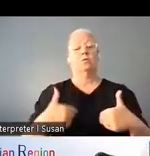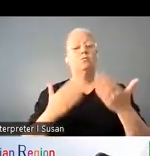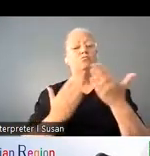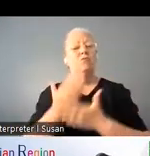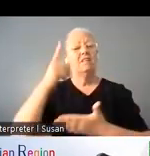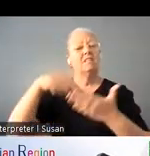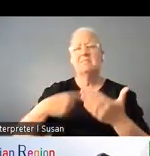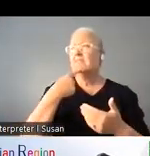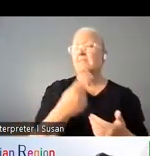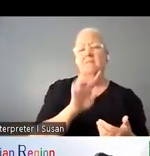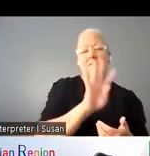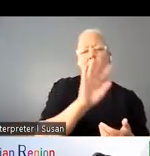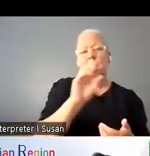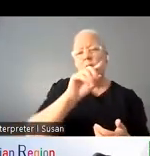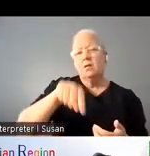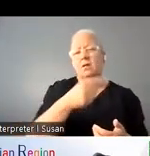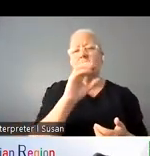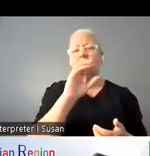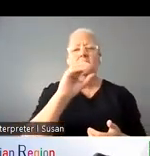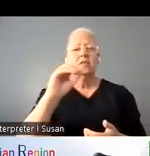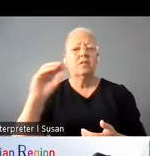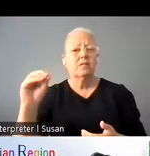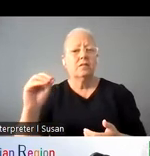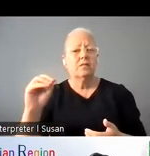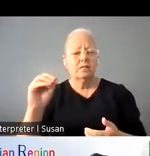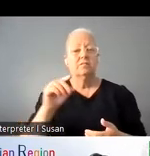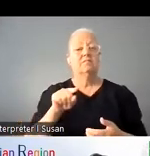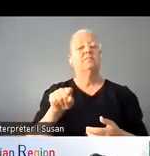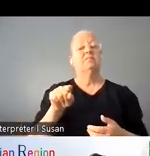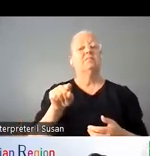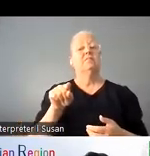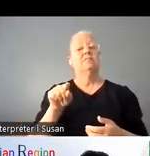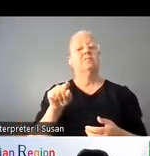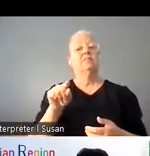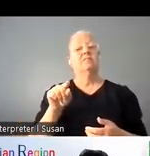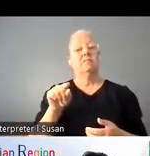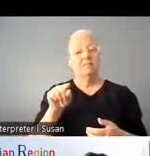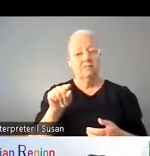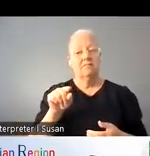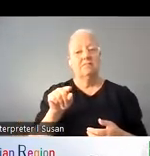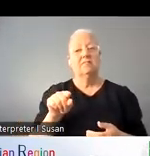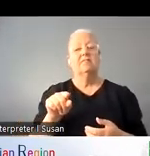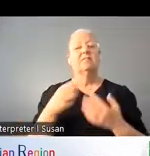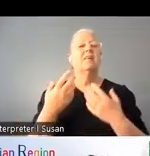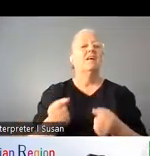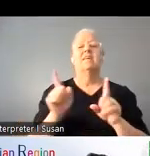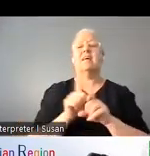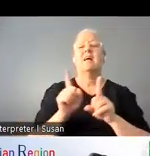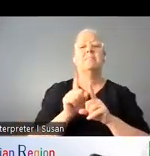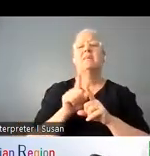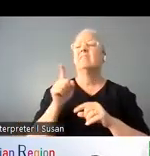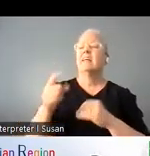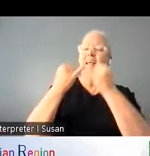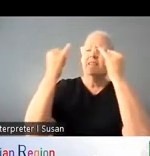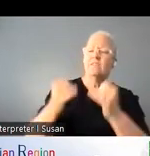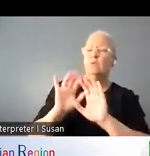40,000 people who live in social care institution in 2016, but we don't